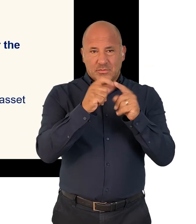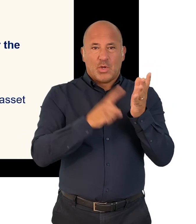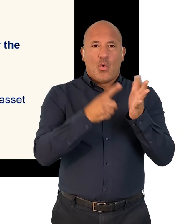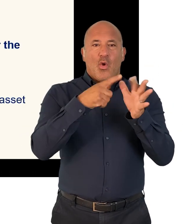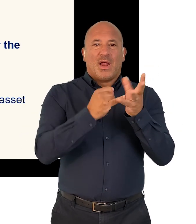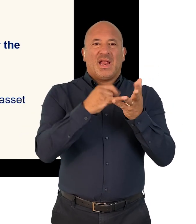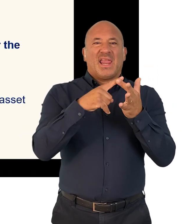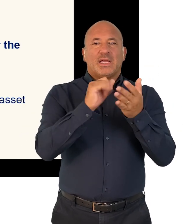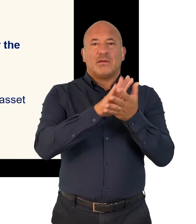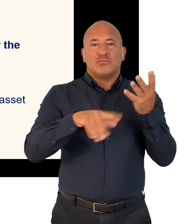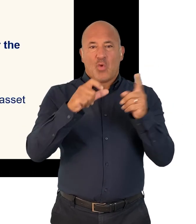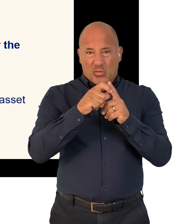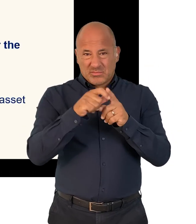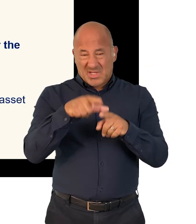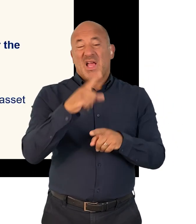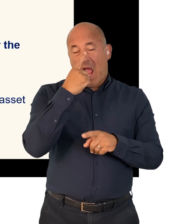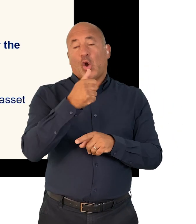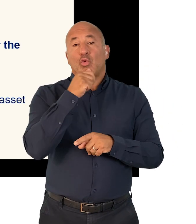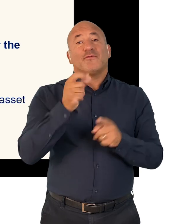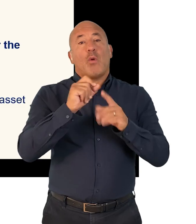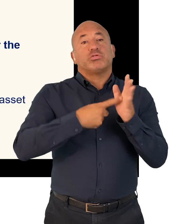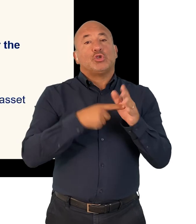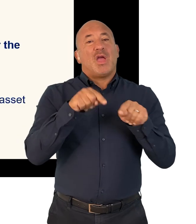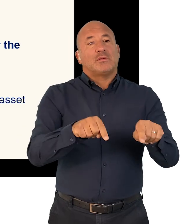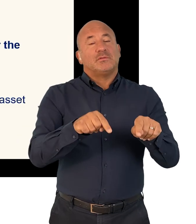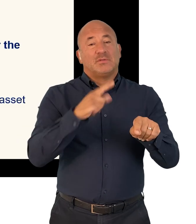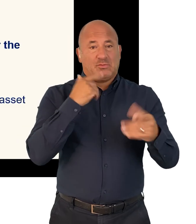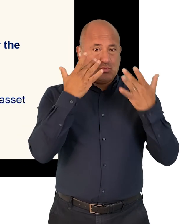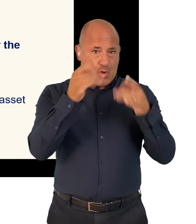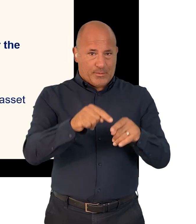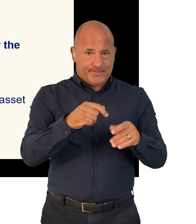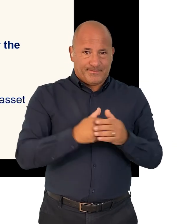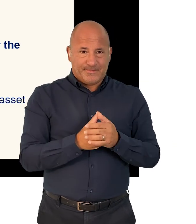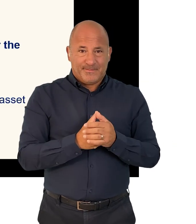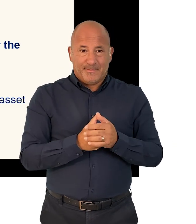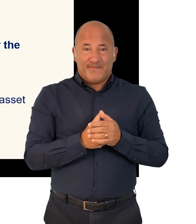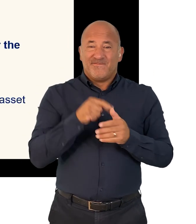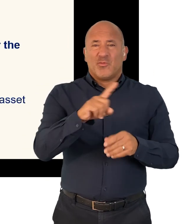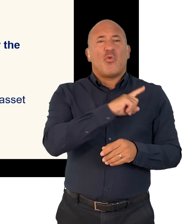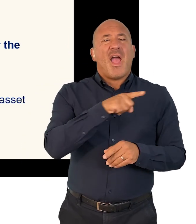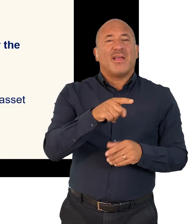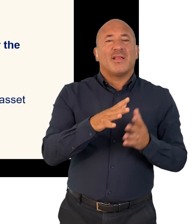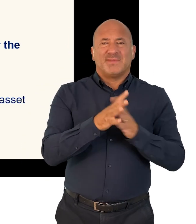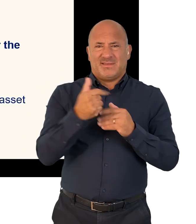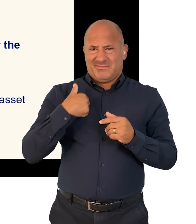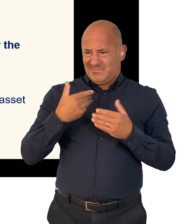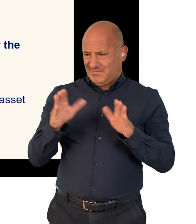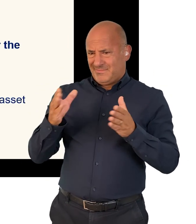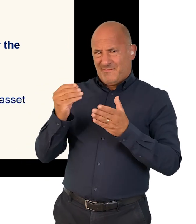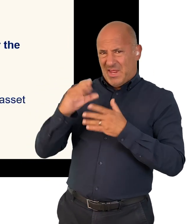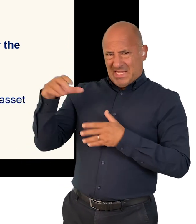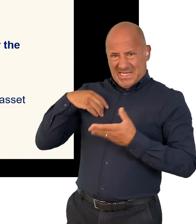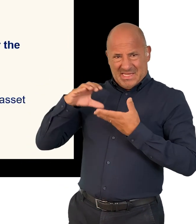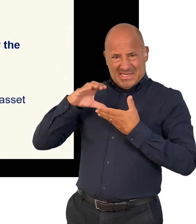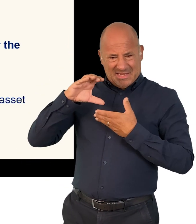leasehold, and that the land and/or buildings can be used for the project purposes. These requirements are there to protect public funds